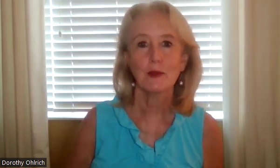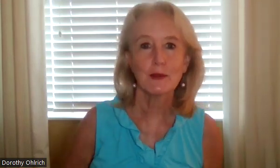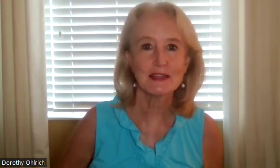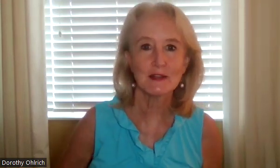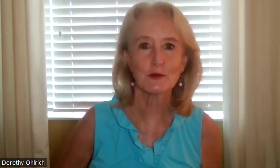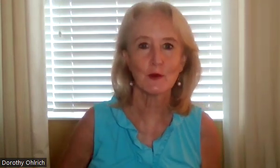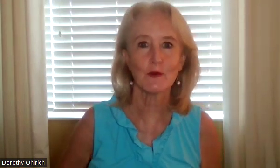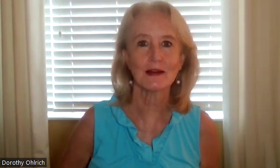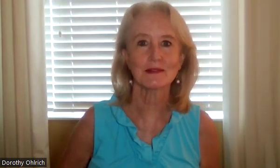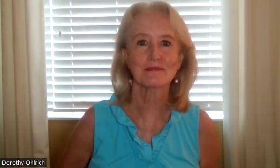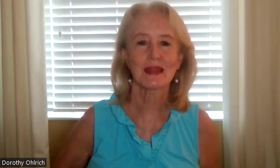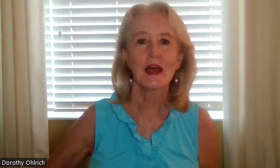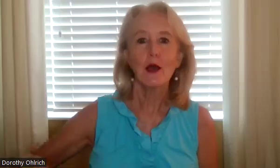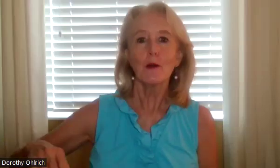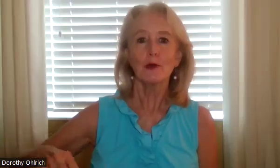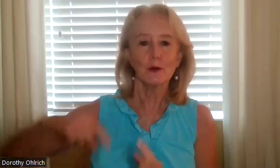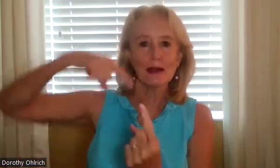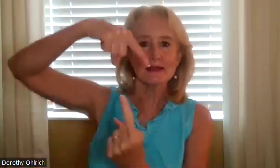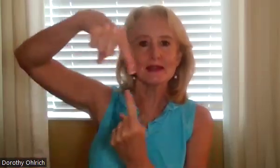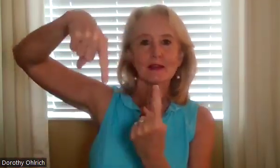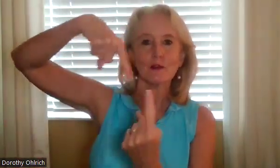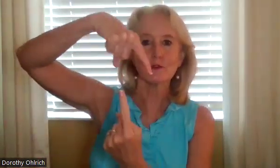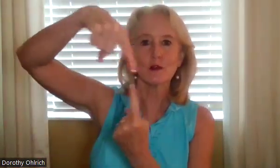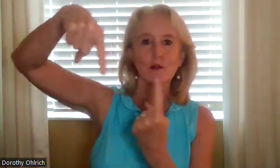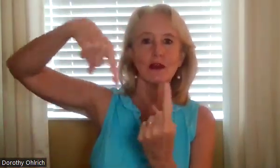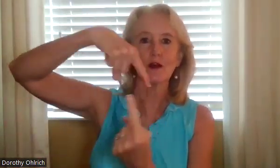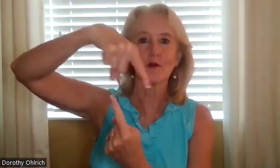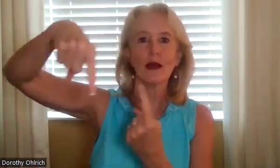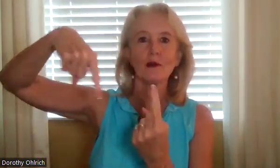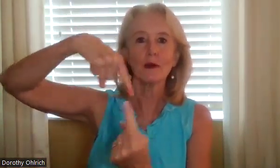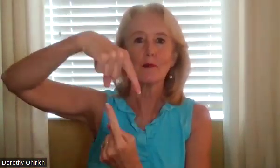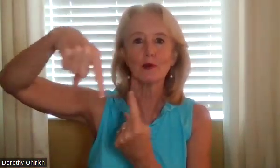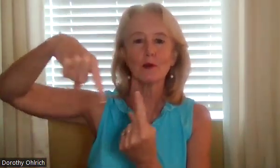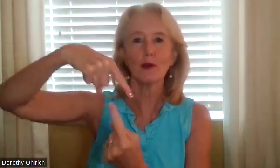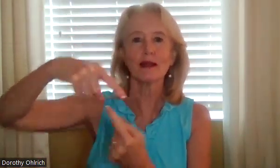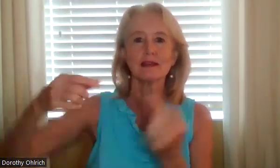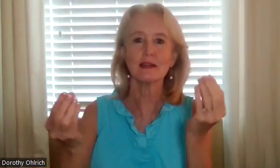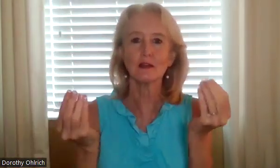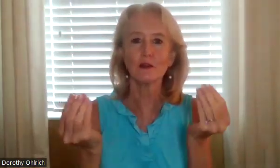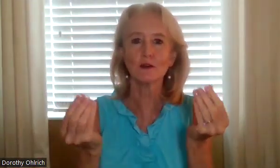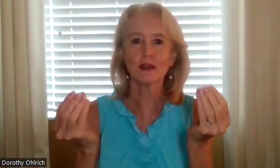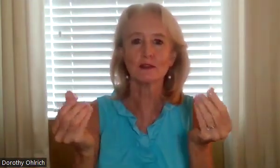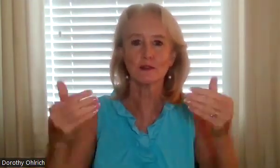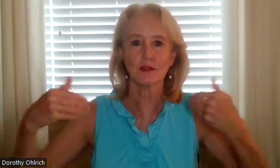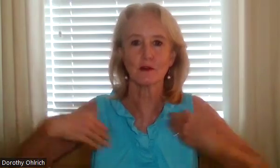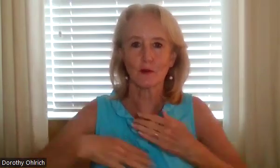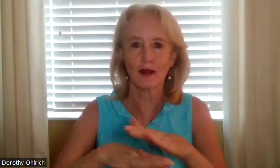Pooh and Tigger turn around. Pooh and Tigger turn around. Pooh and Tigger touch the